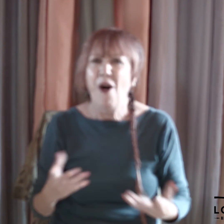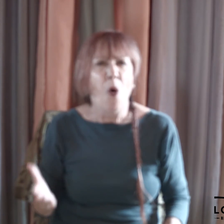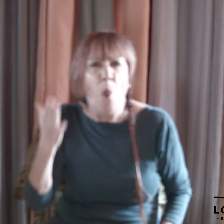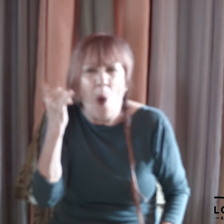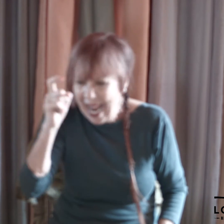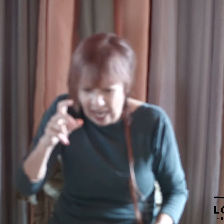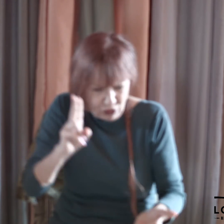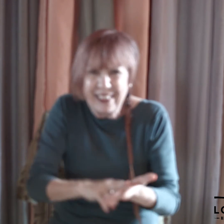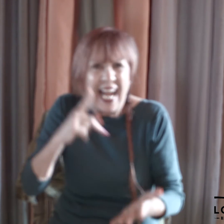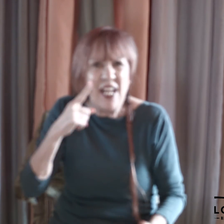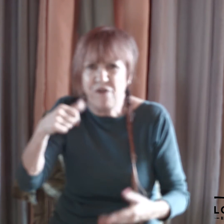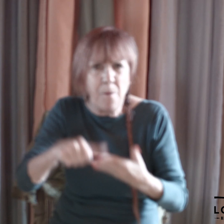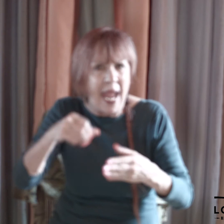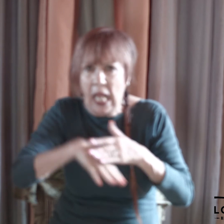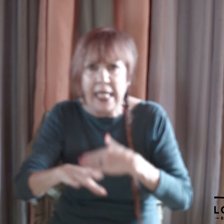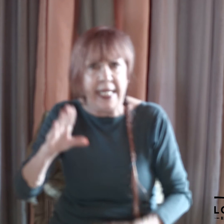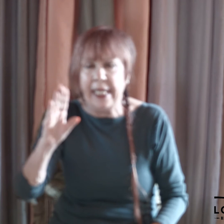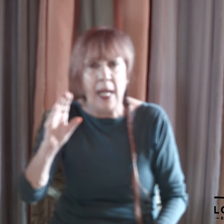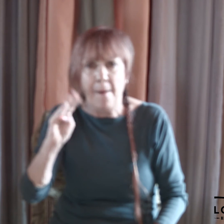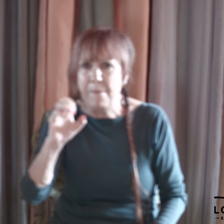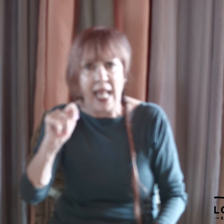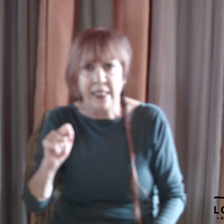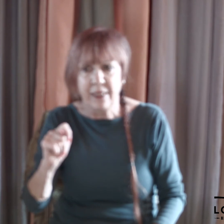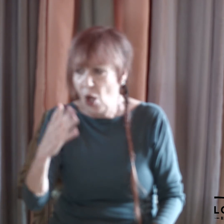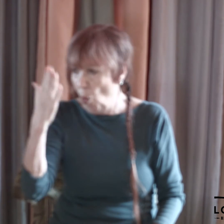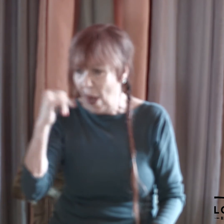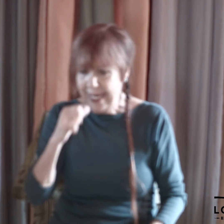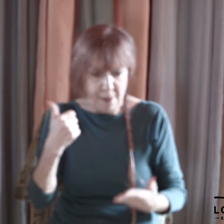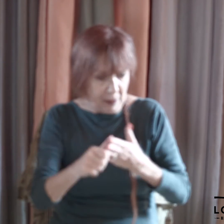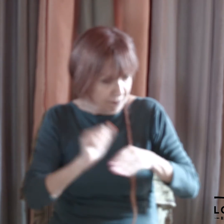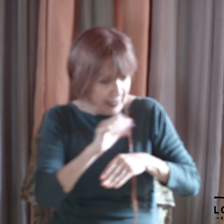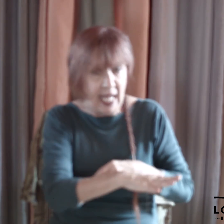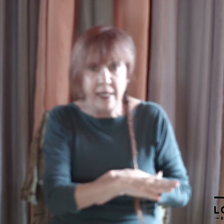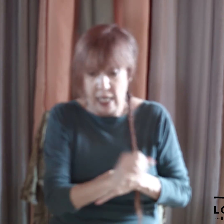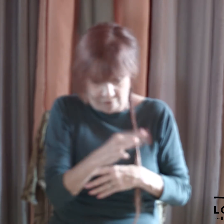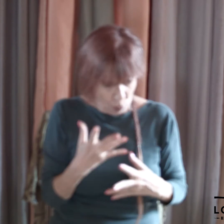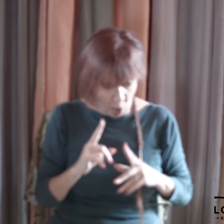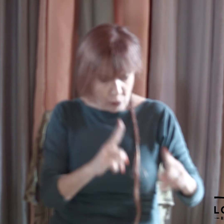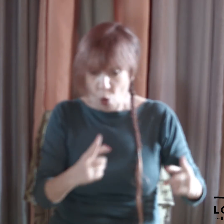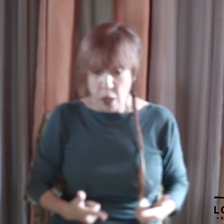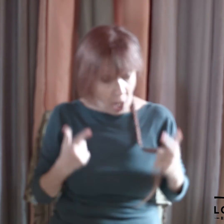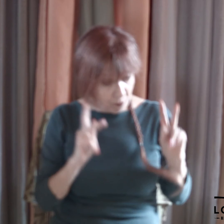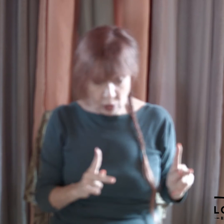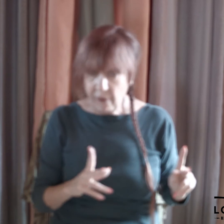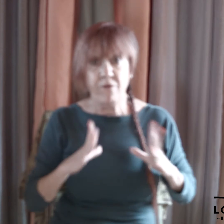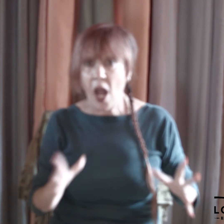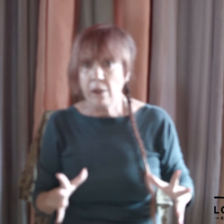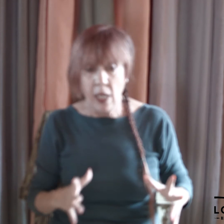a mail-in ballot in order to get it. Why don't I just get it in the mail? And if I want to vote in person, I can still do that. If I want to drop it off, I can